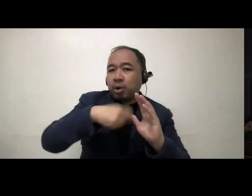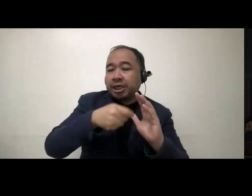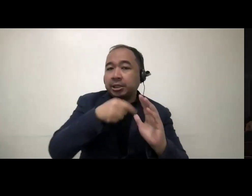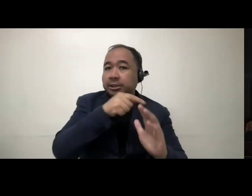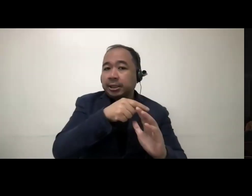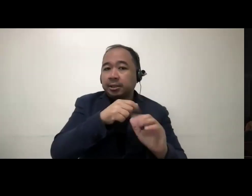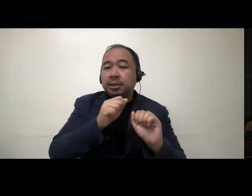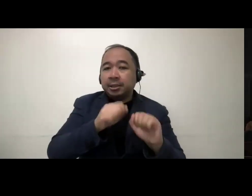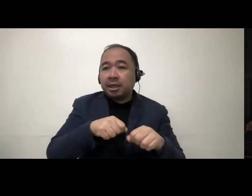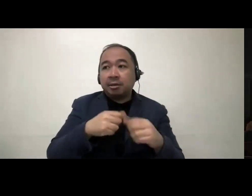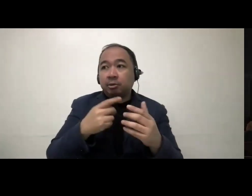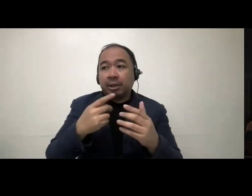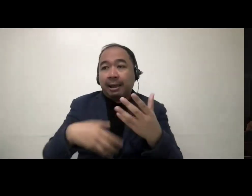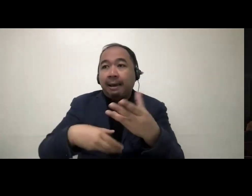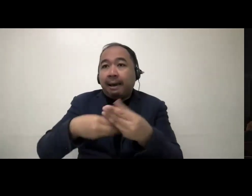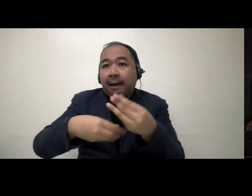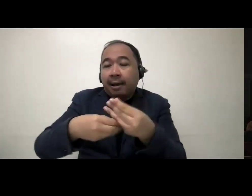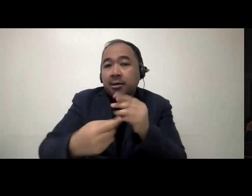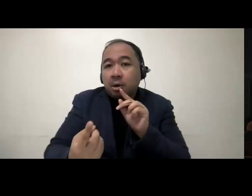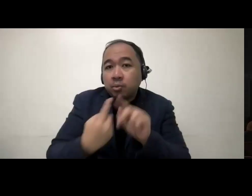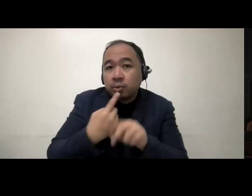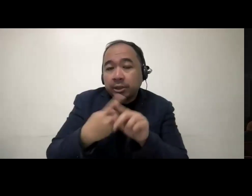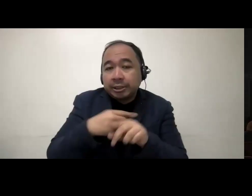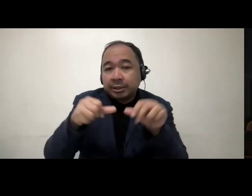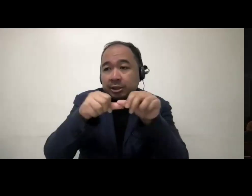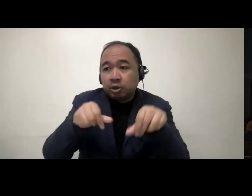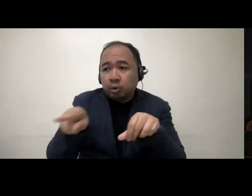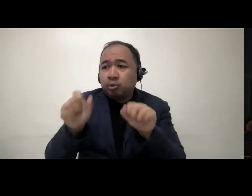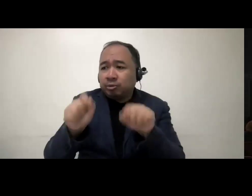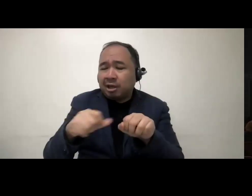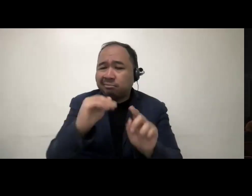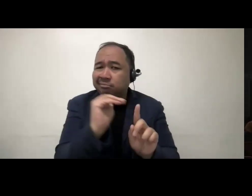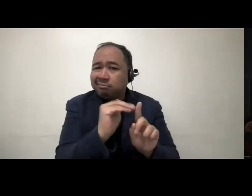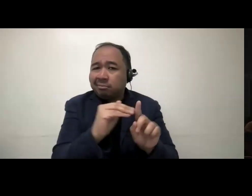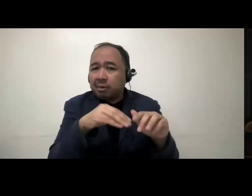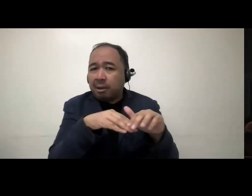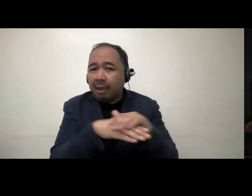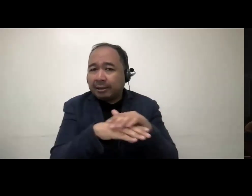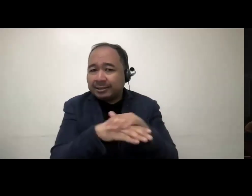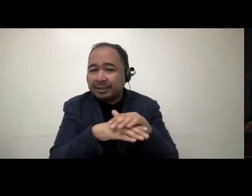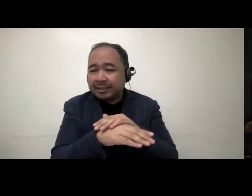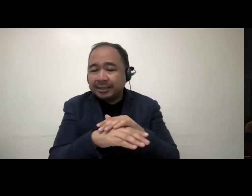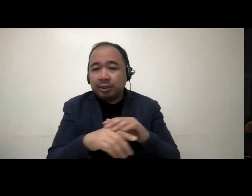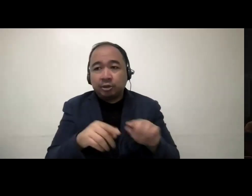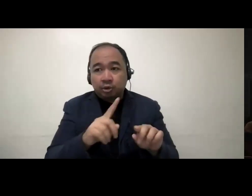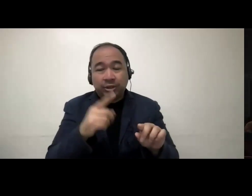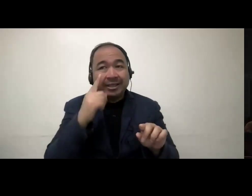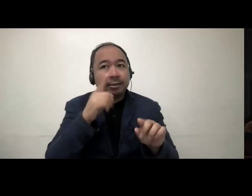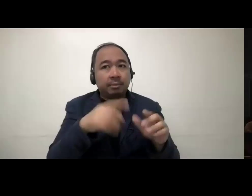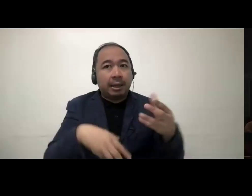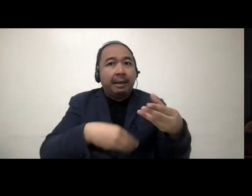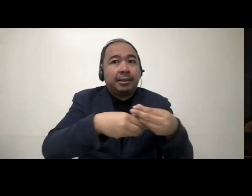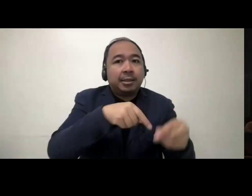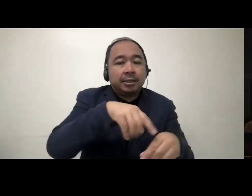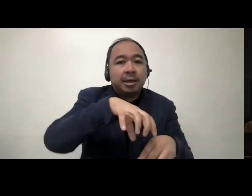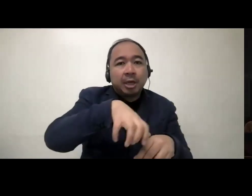these additional redress mechanisms that might be that you can access, beyond these national mechanisms that